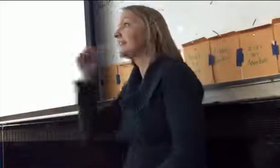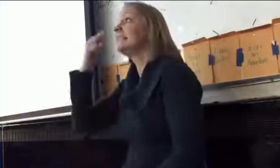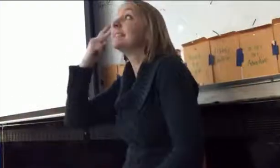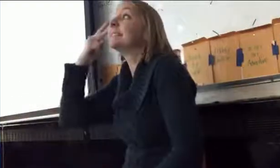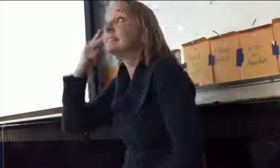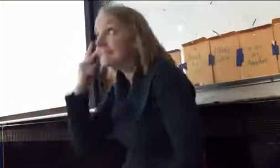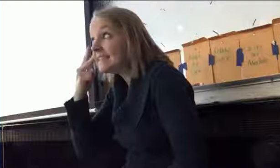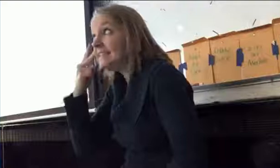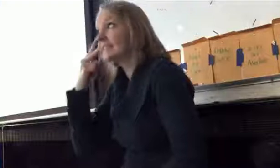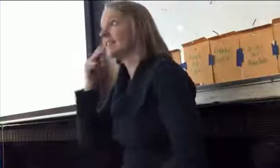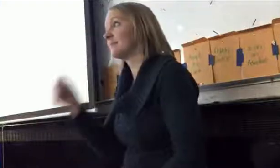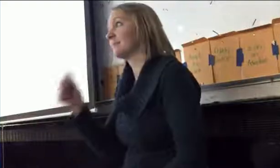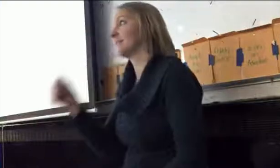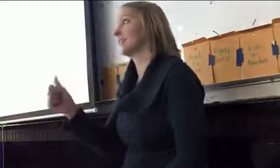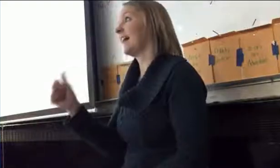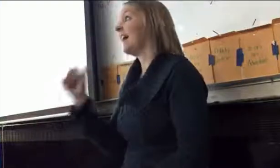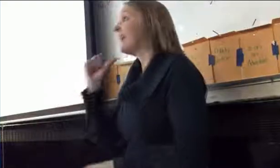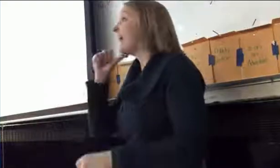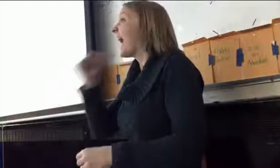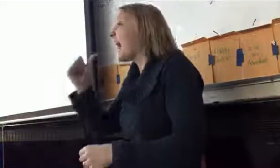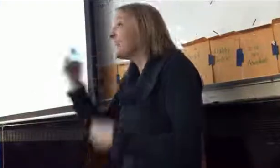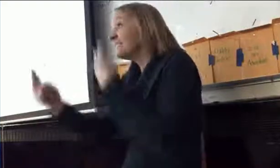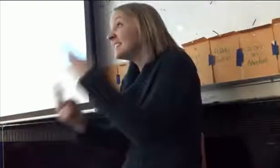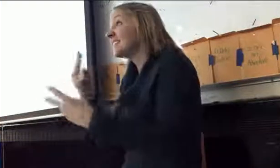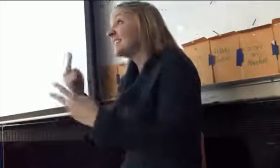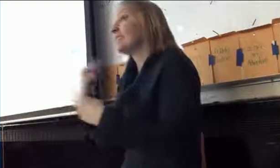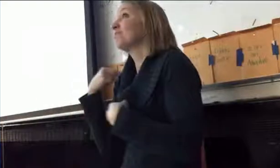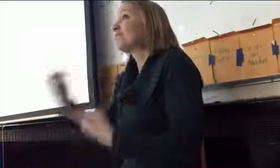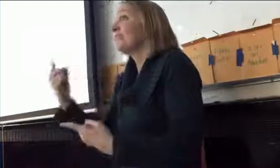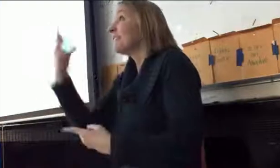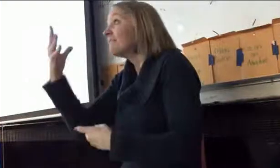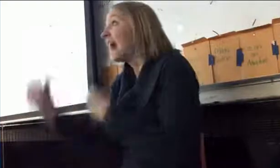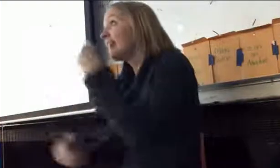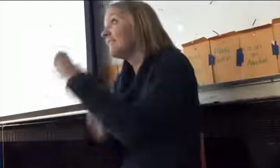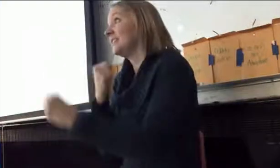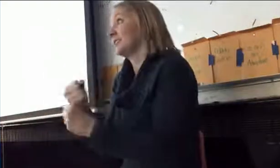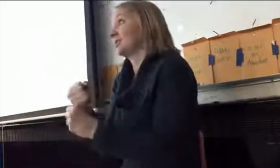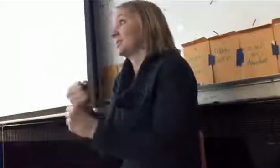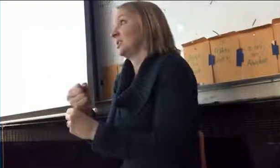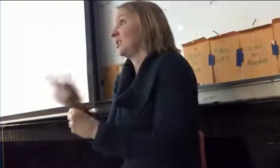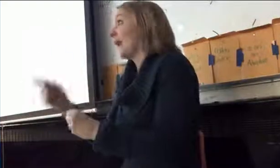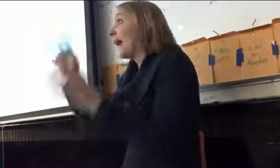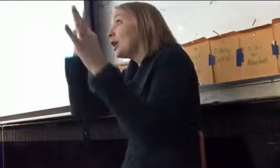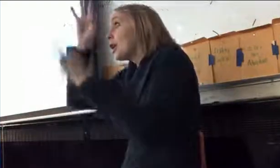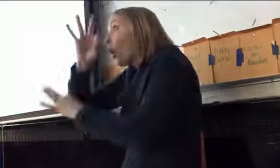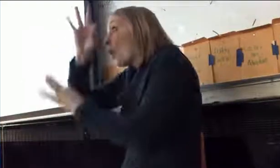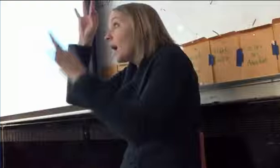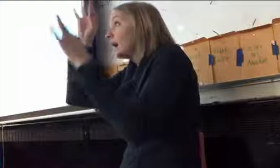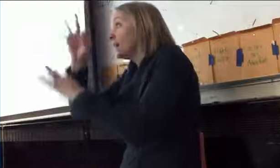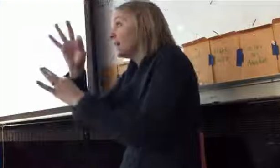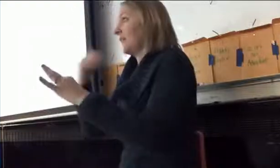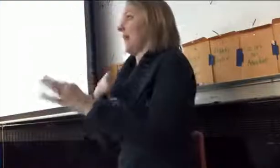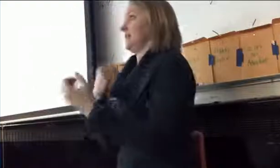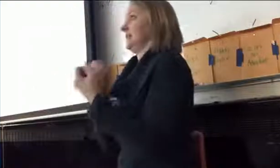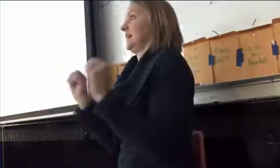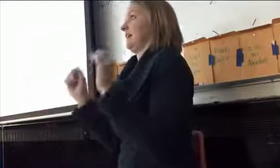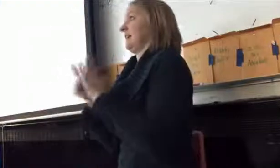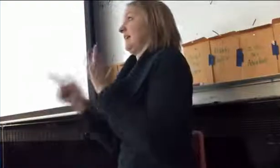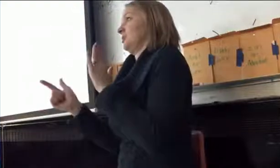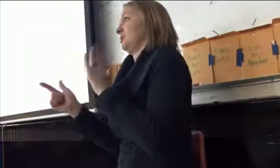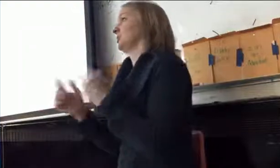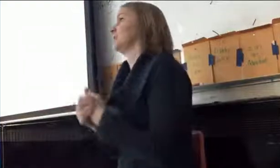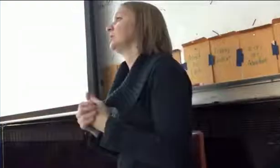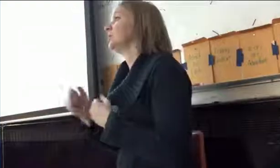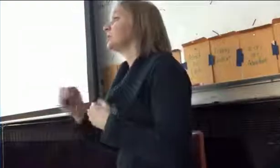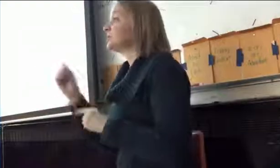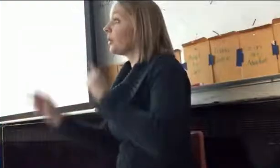building inspector hadn't visited that building in person in about 5 years. So had no idea of these different safety concerns and things like that. And